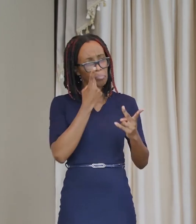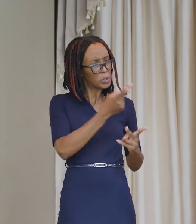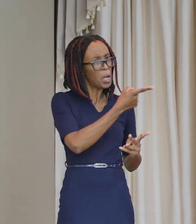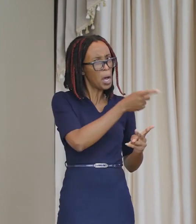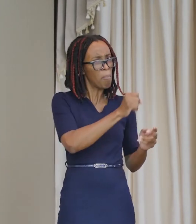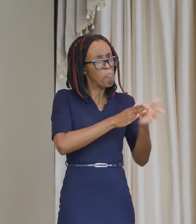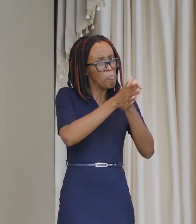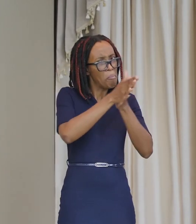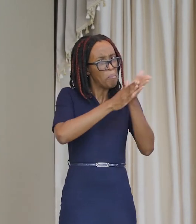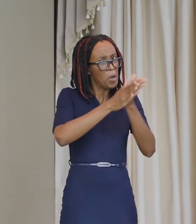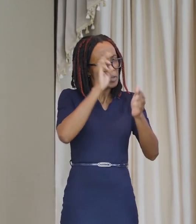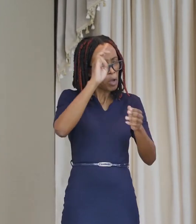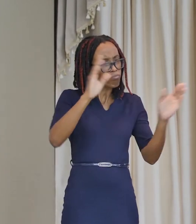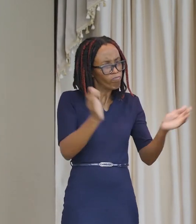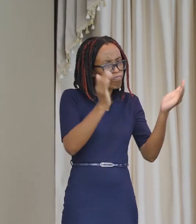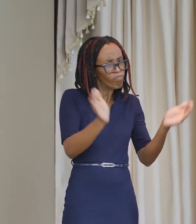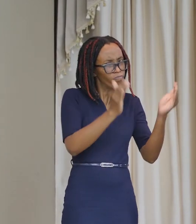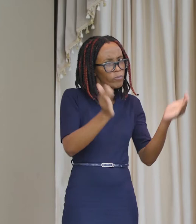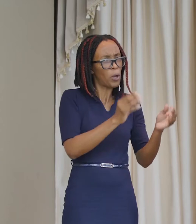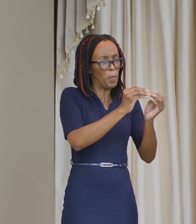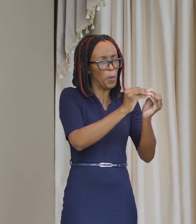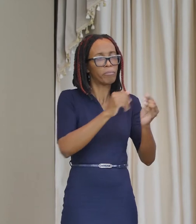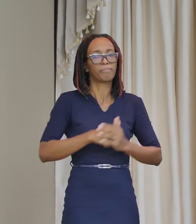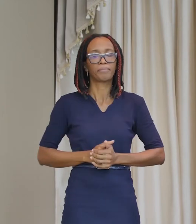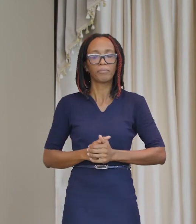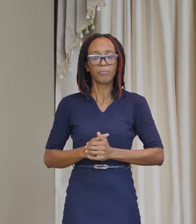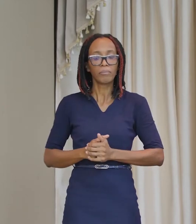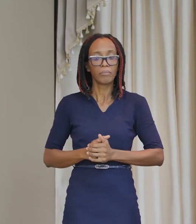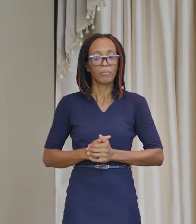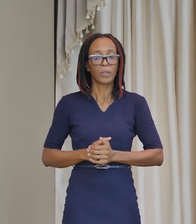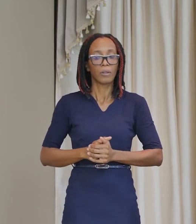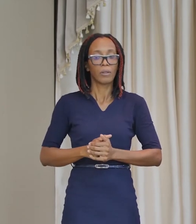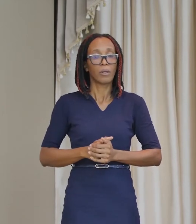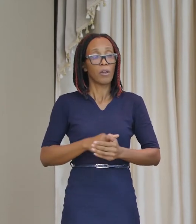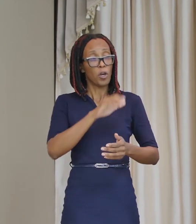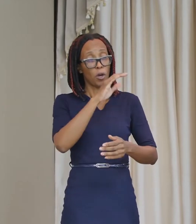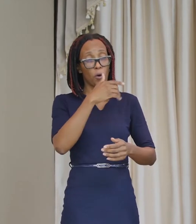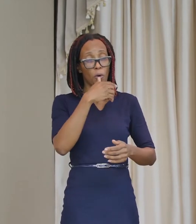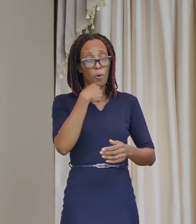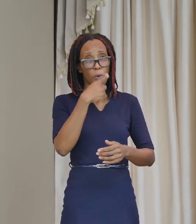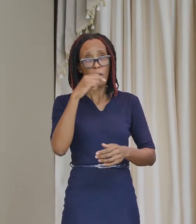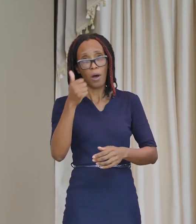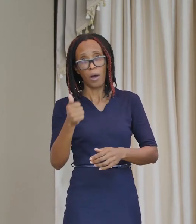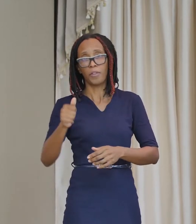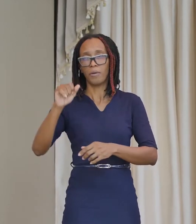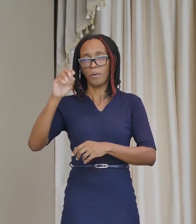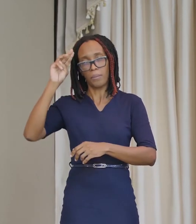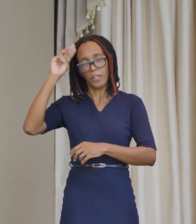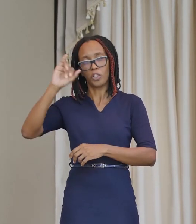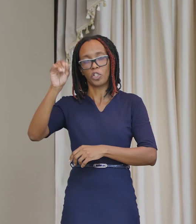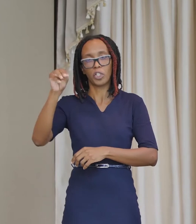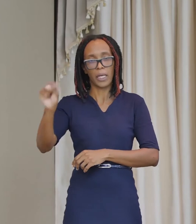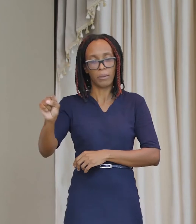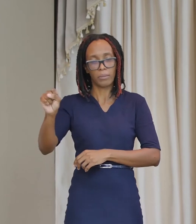in me and nurtured and encouraged it; Akela Eunice James, leader